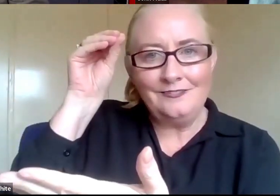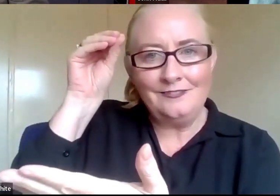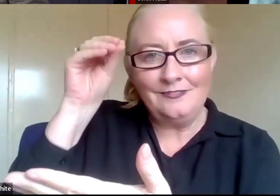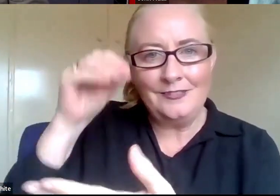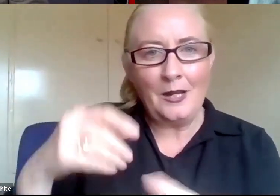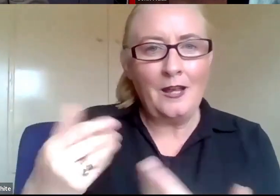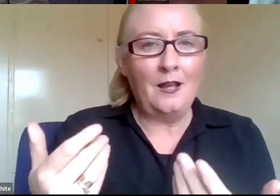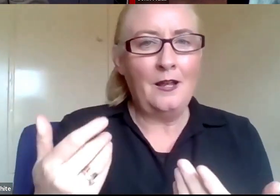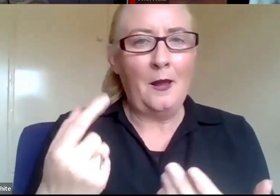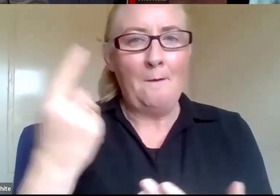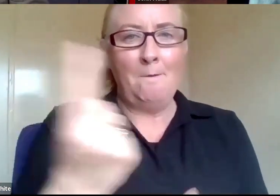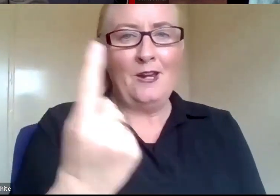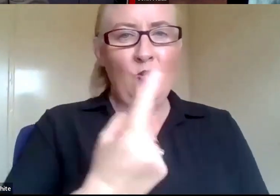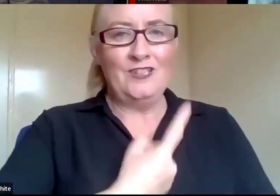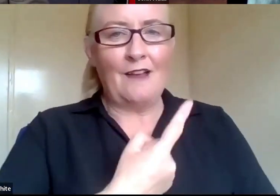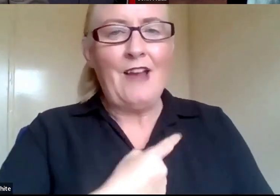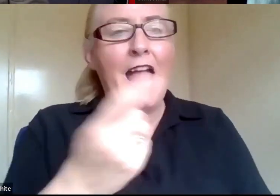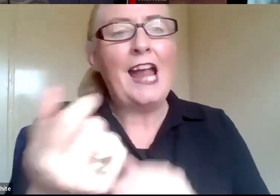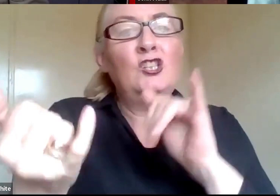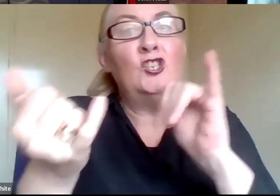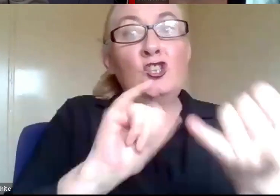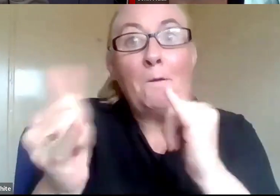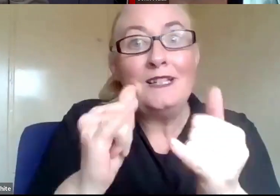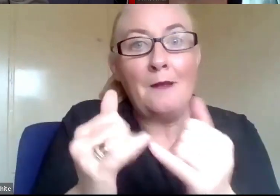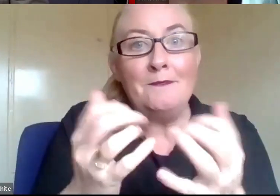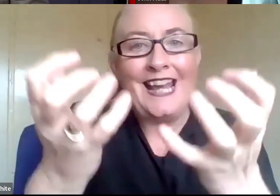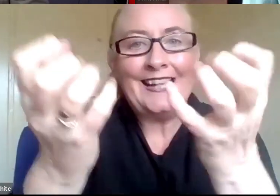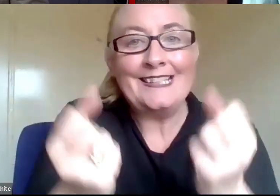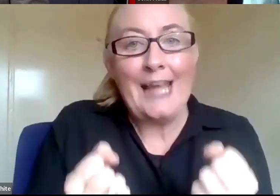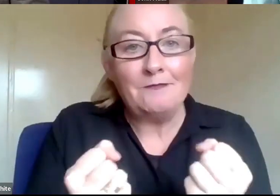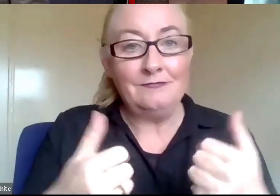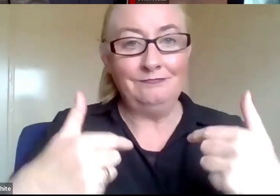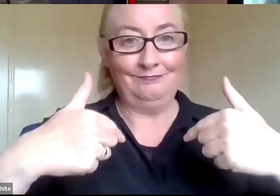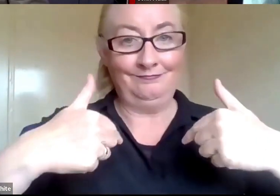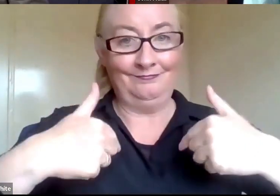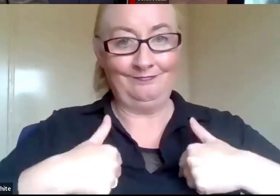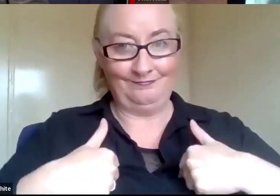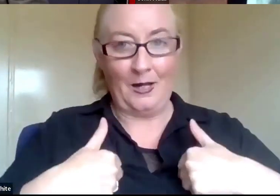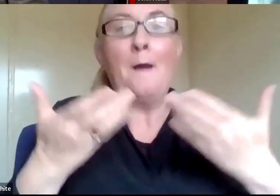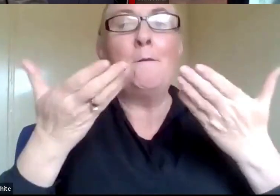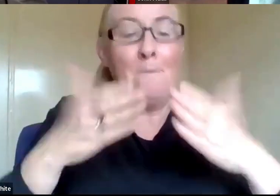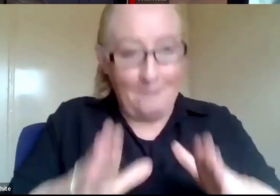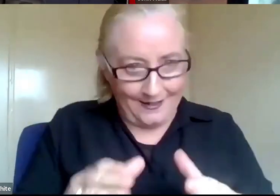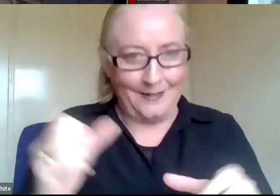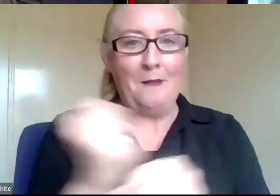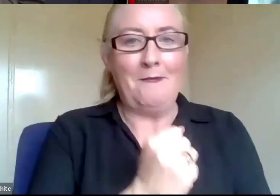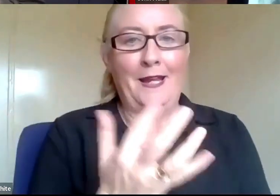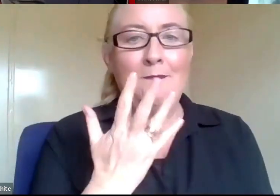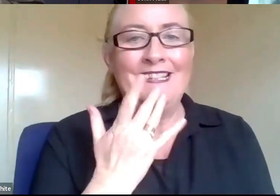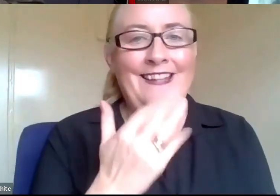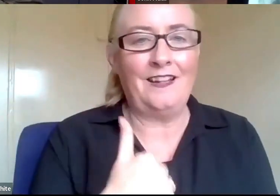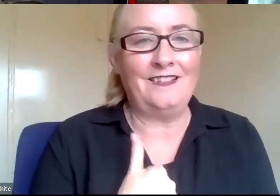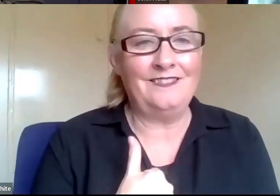team, so on. Now that's just an indicative list, but